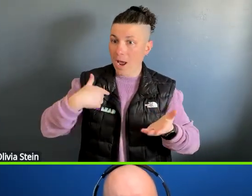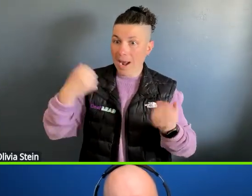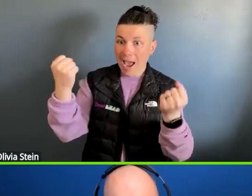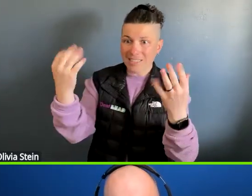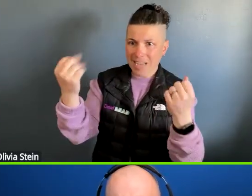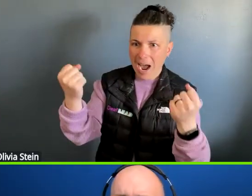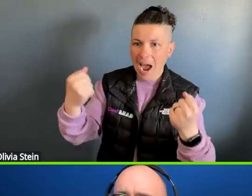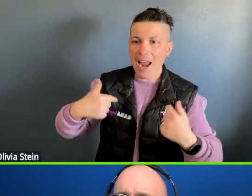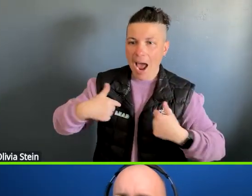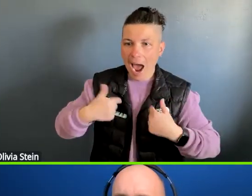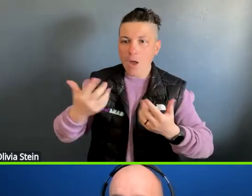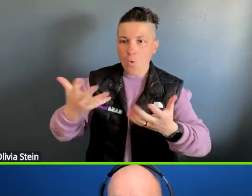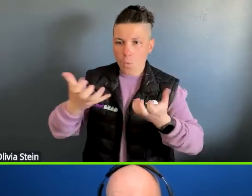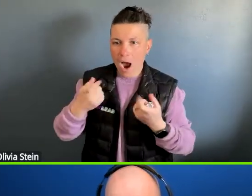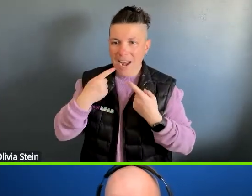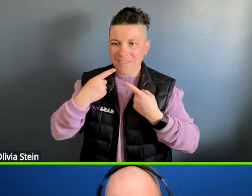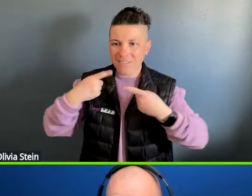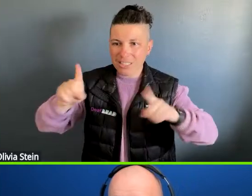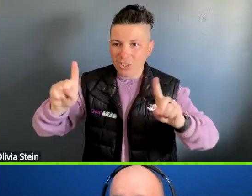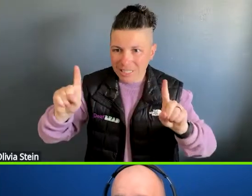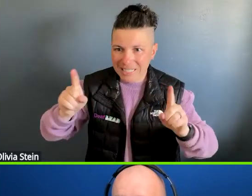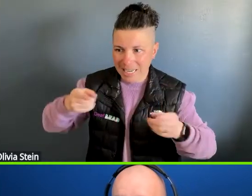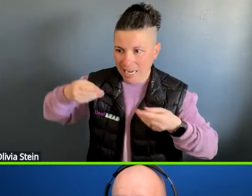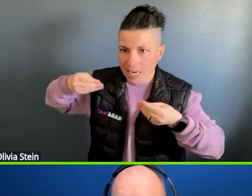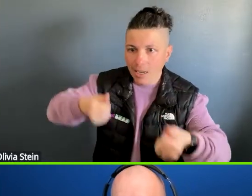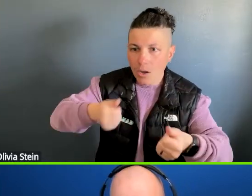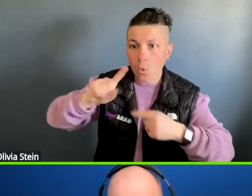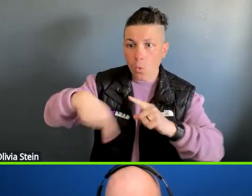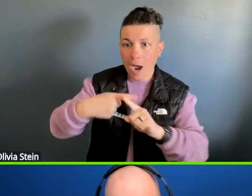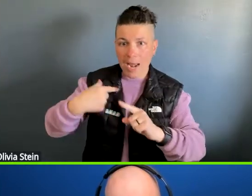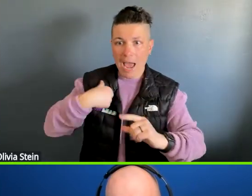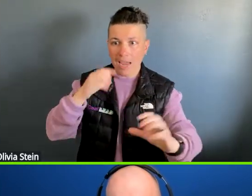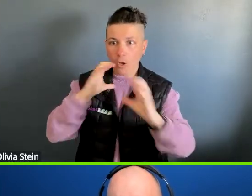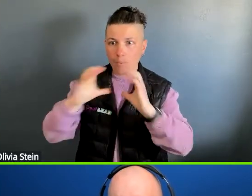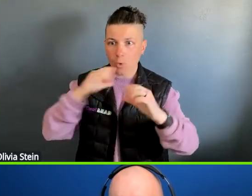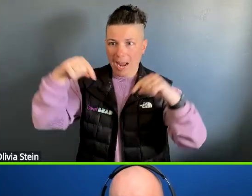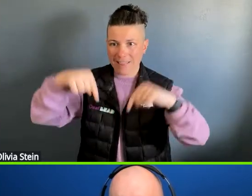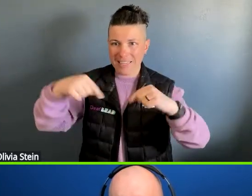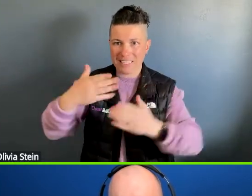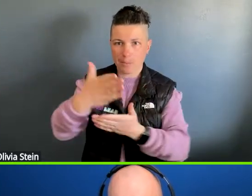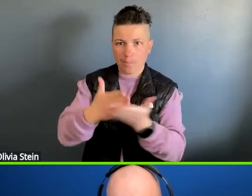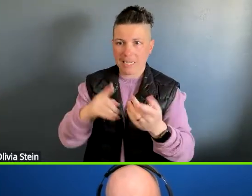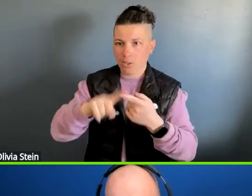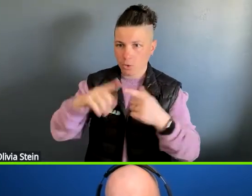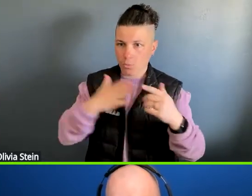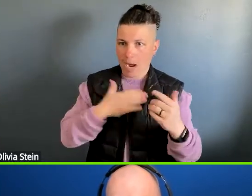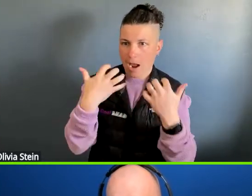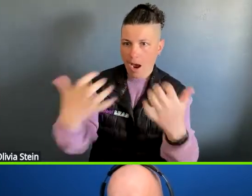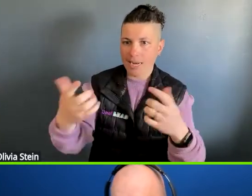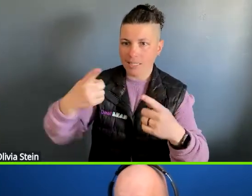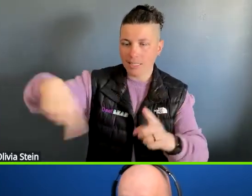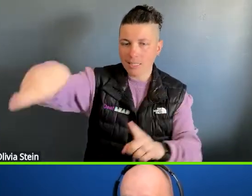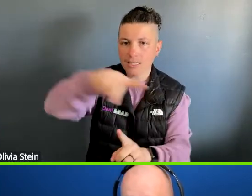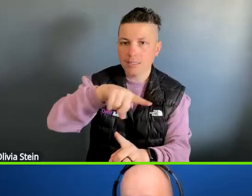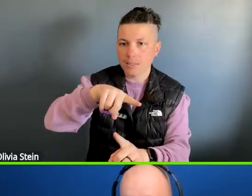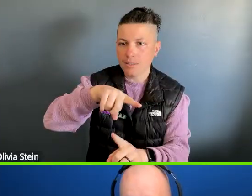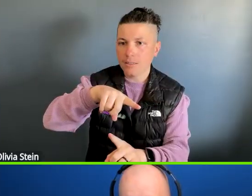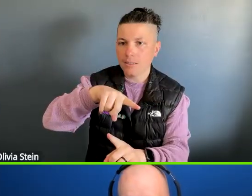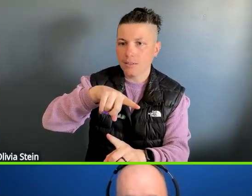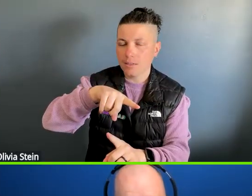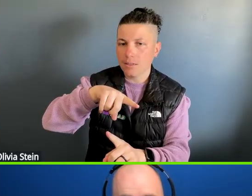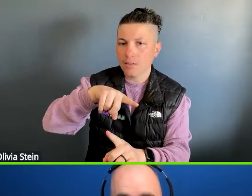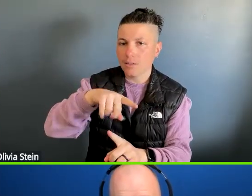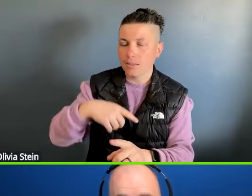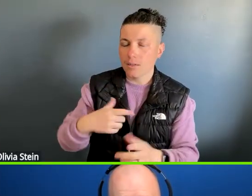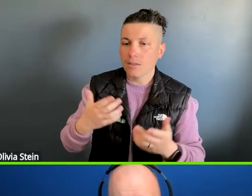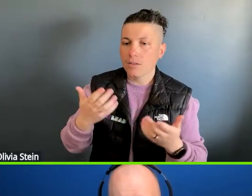that we serve. So as I'm signing, I'm wanting efficiency. When I'm communicating this piece to my